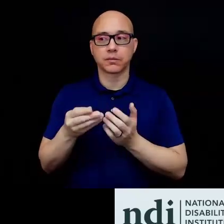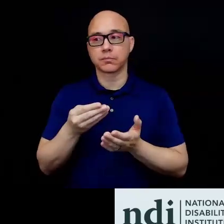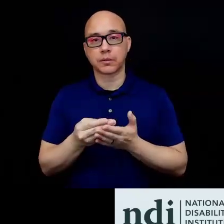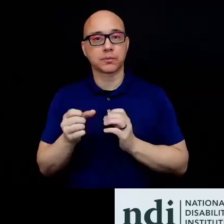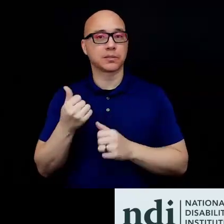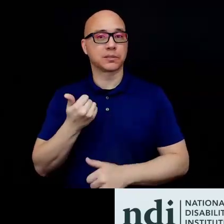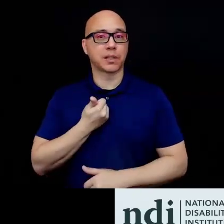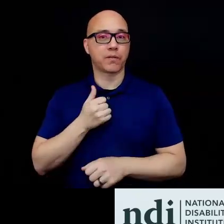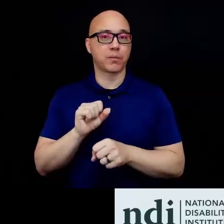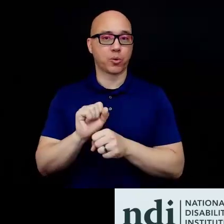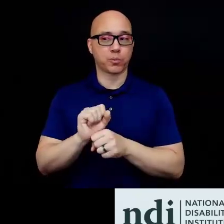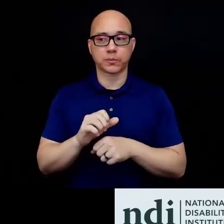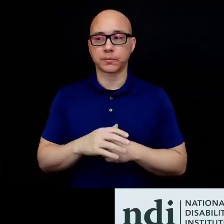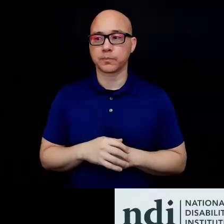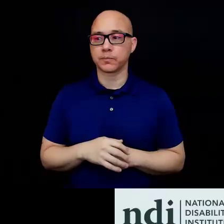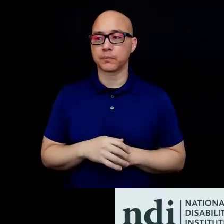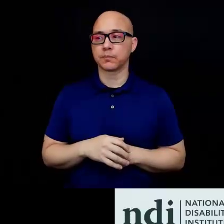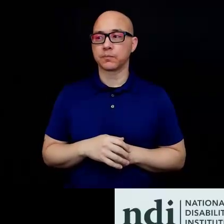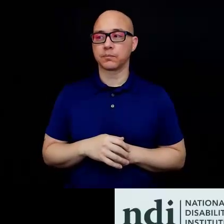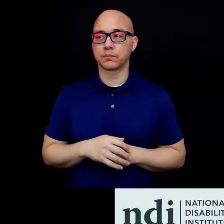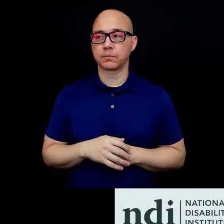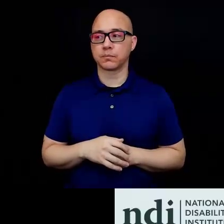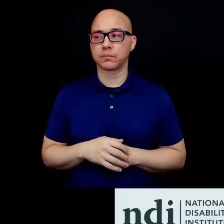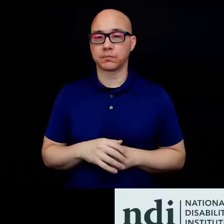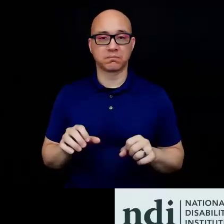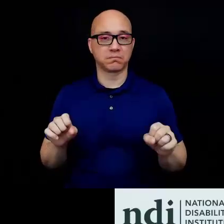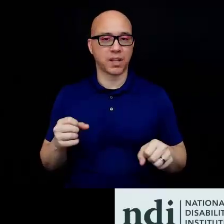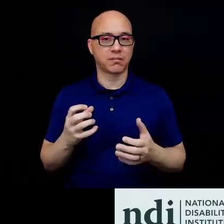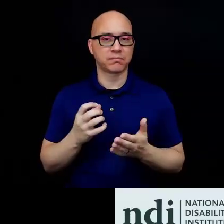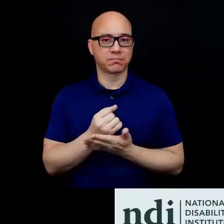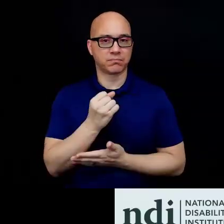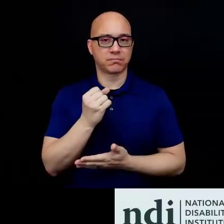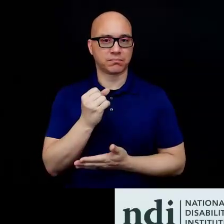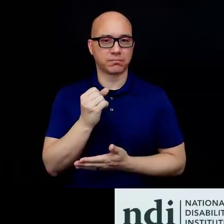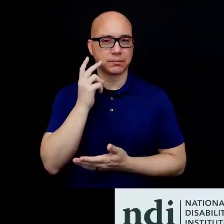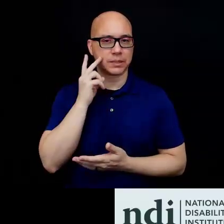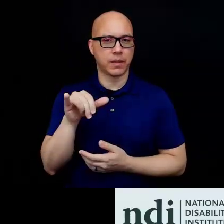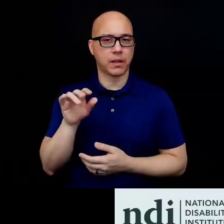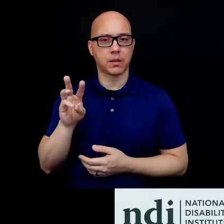and the links so that you can take advantage of those archived webinars.